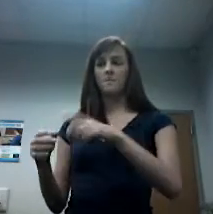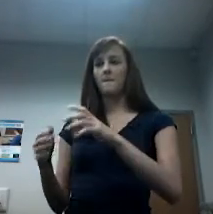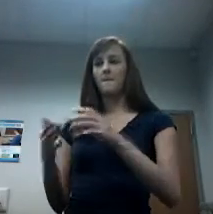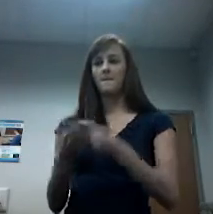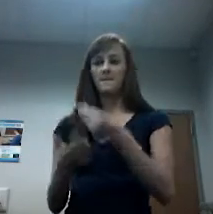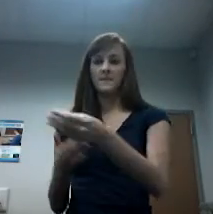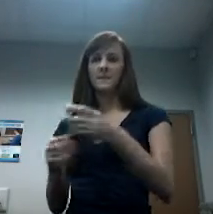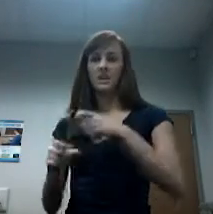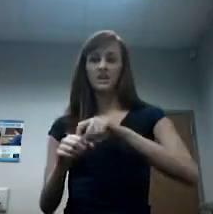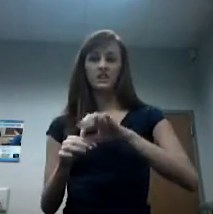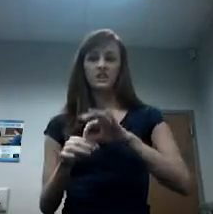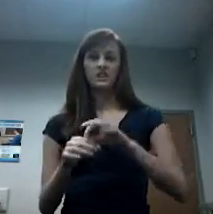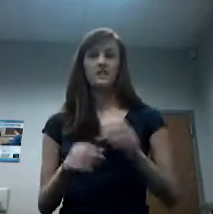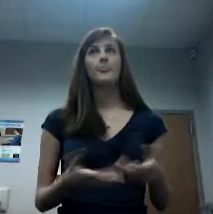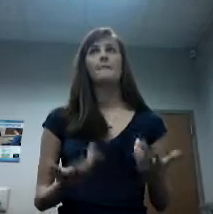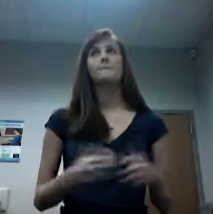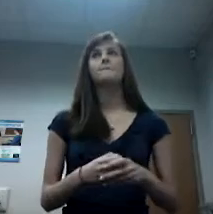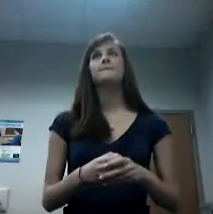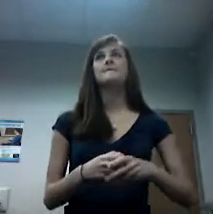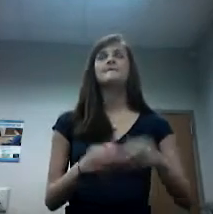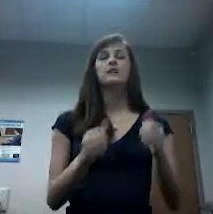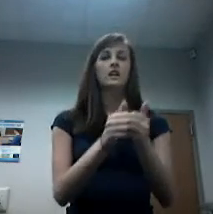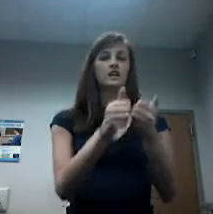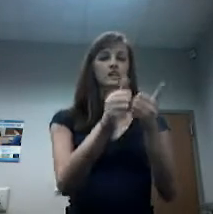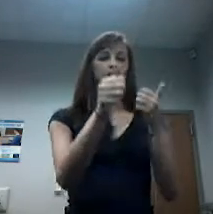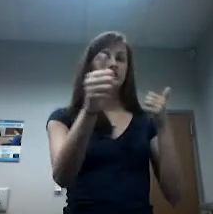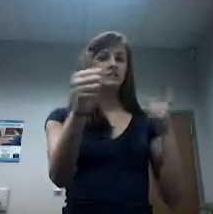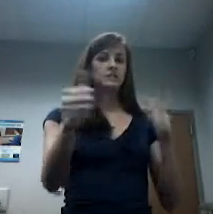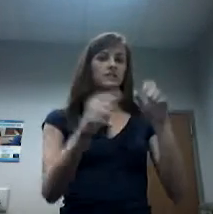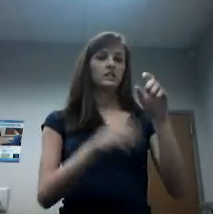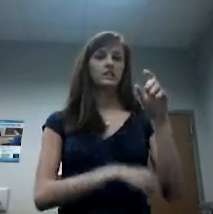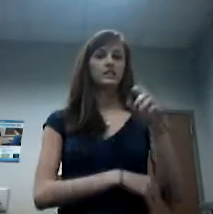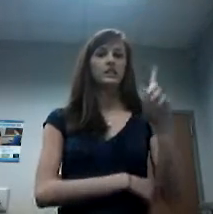All right, distance. They were a long ways away from where they were fighting.